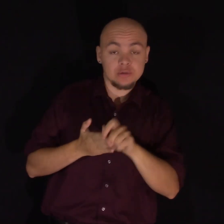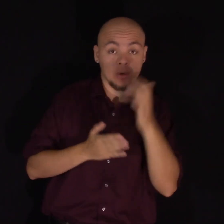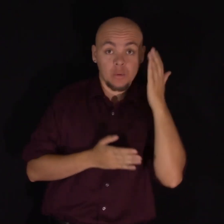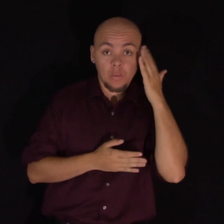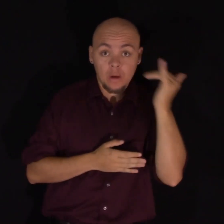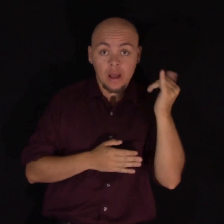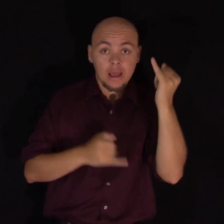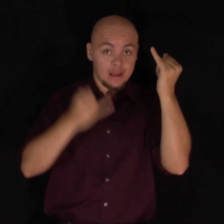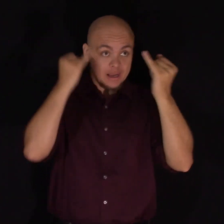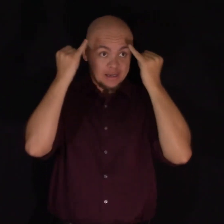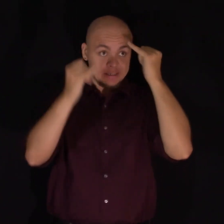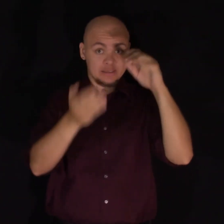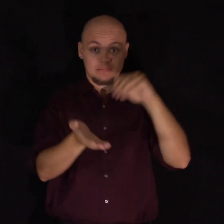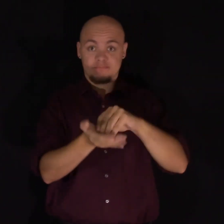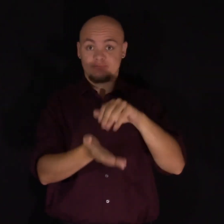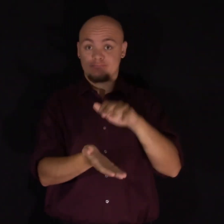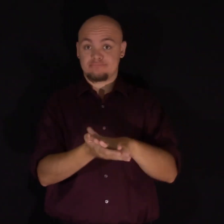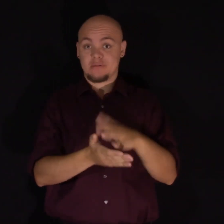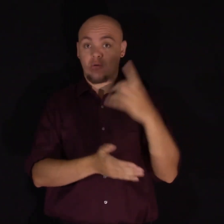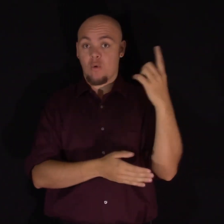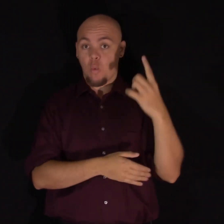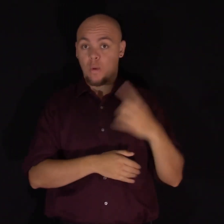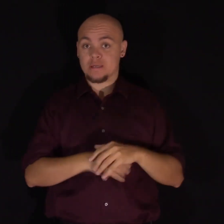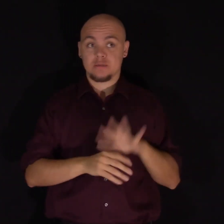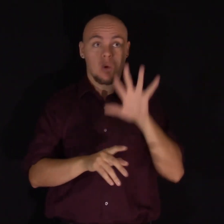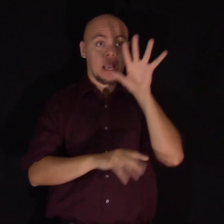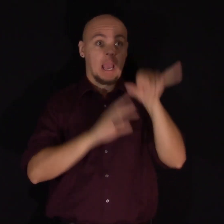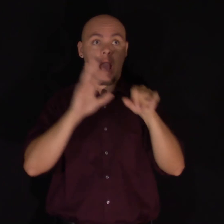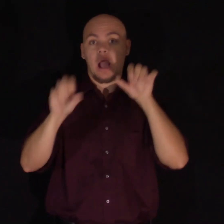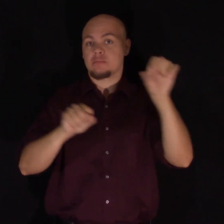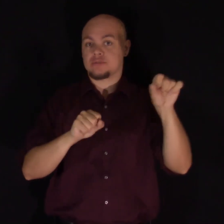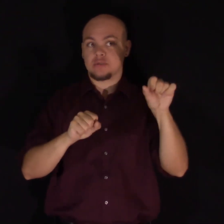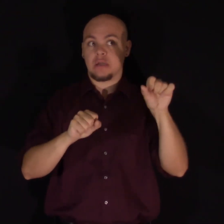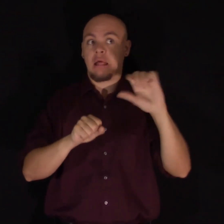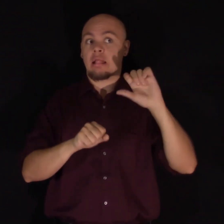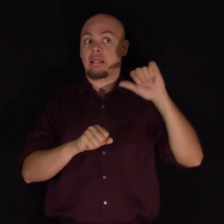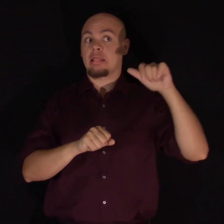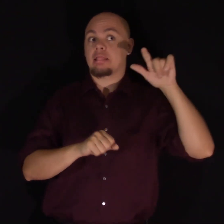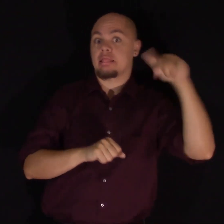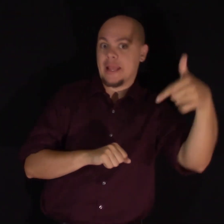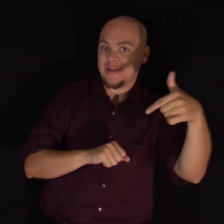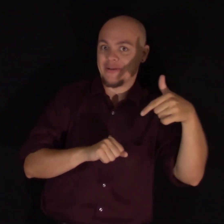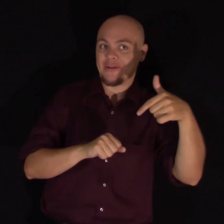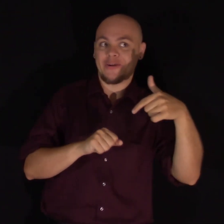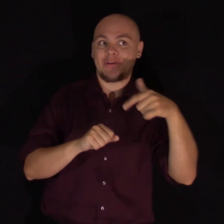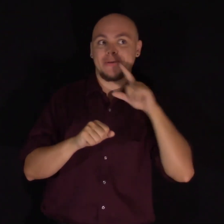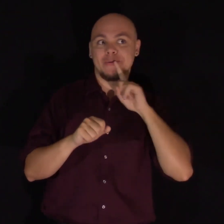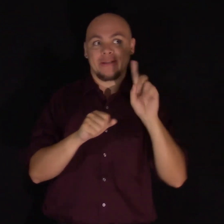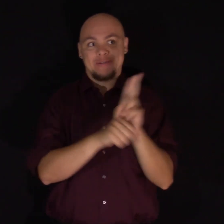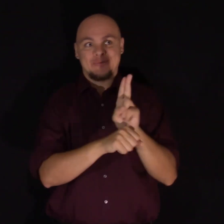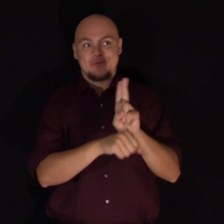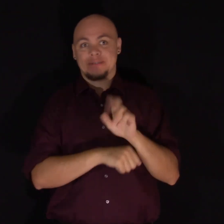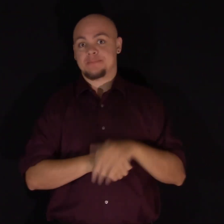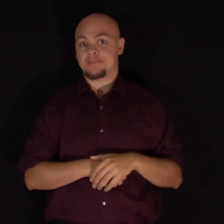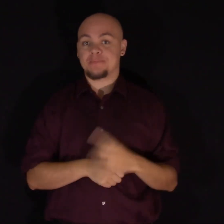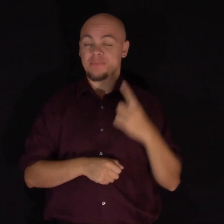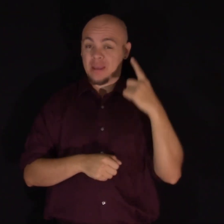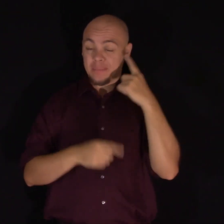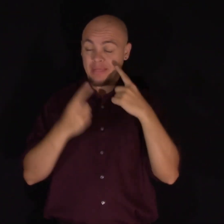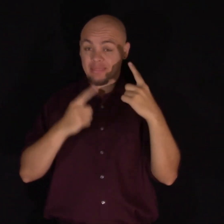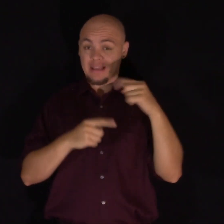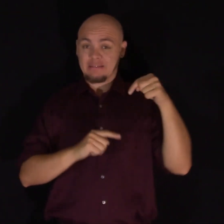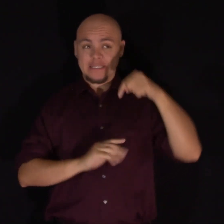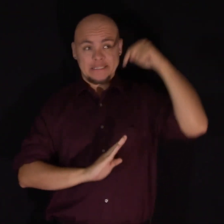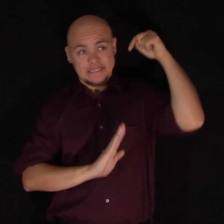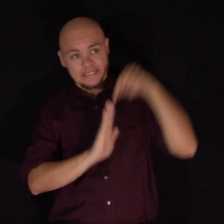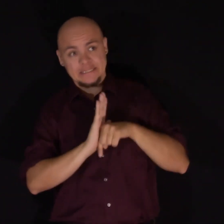and you're always incubating things, and so capture them so you can act upon them later. But I think after doing this deep